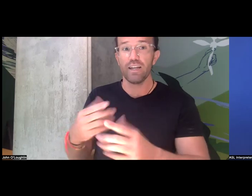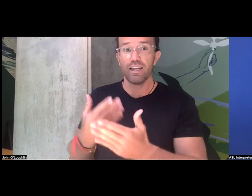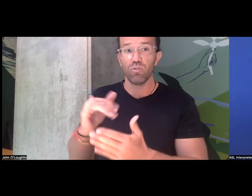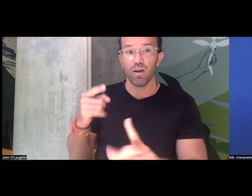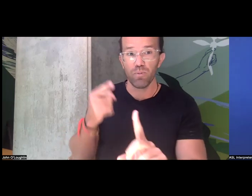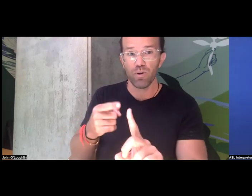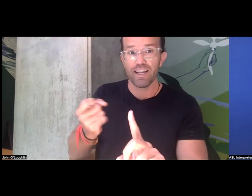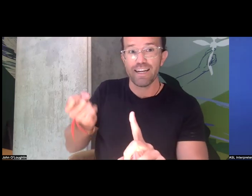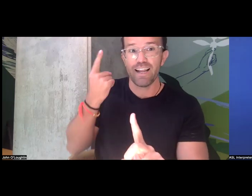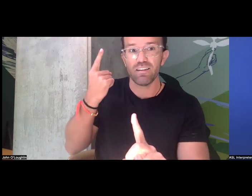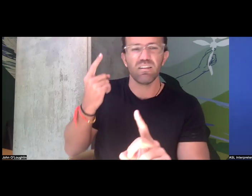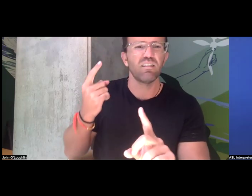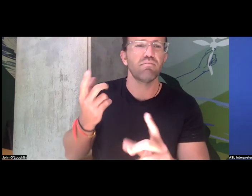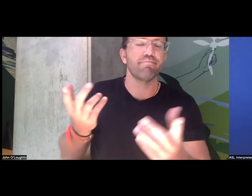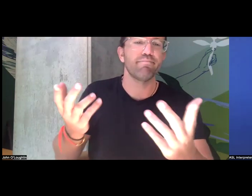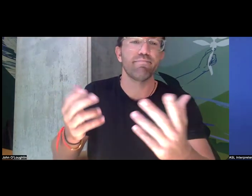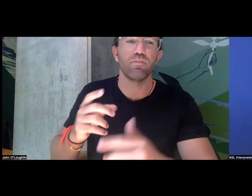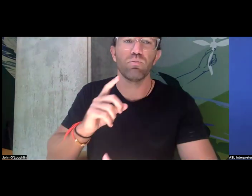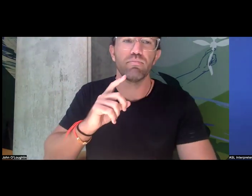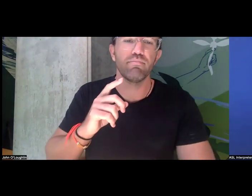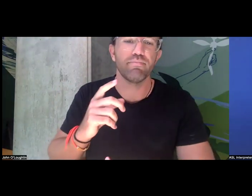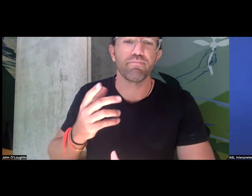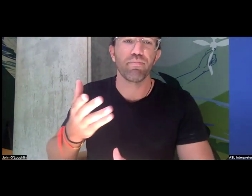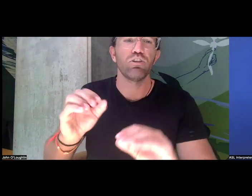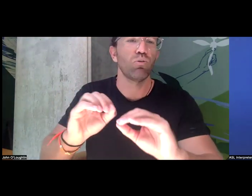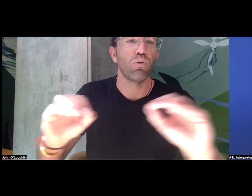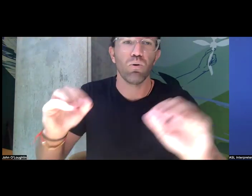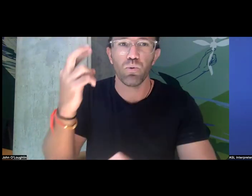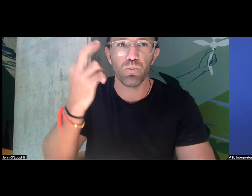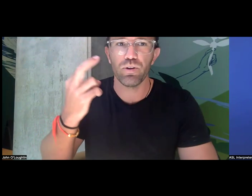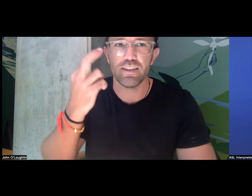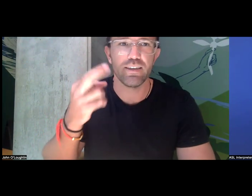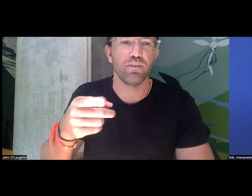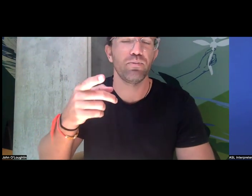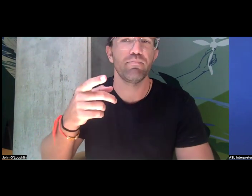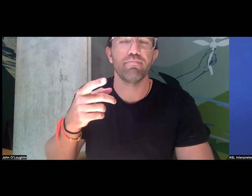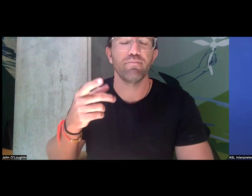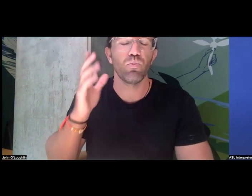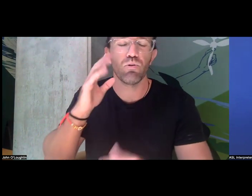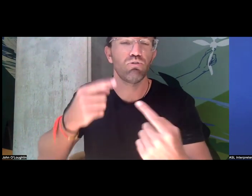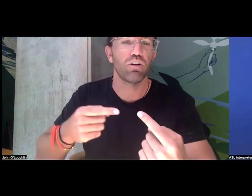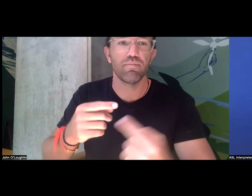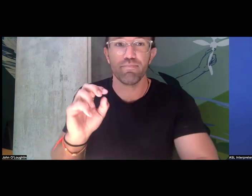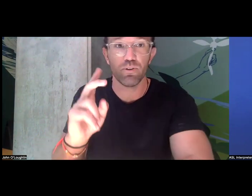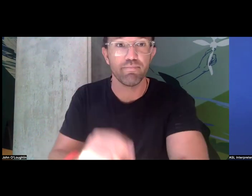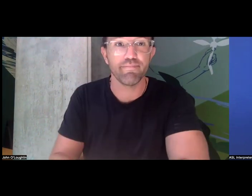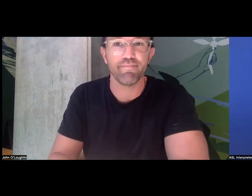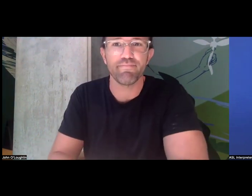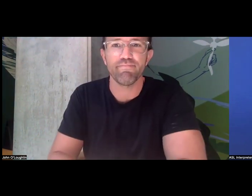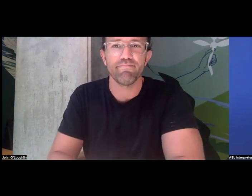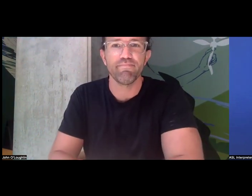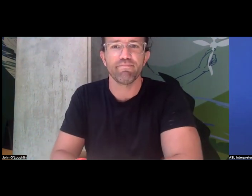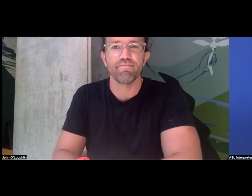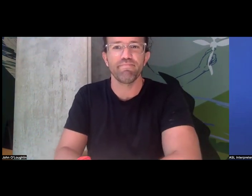Unit 1.3, that section. When we get to that point and you get a good idea of it, there's no reason for